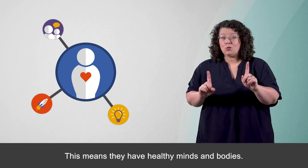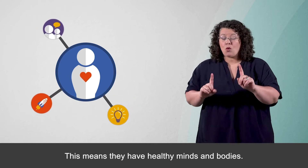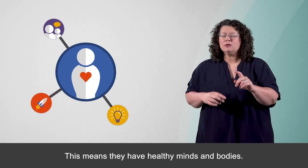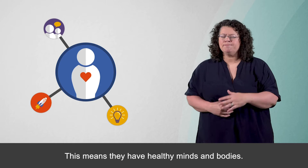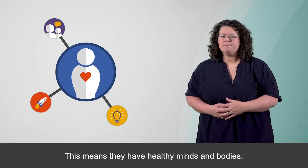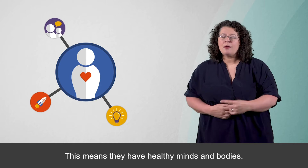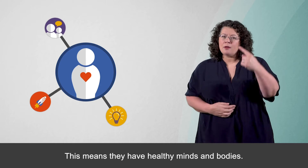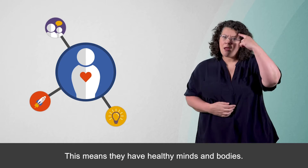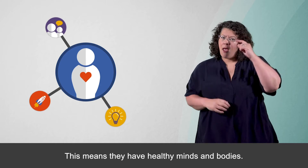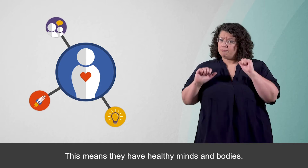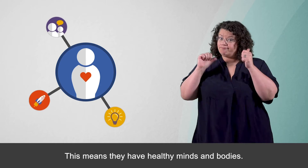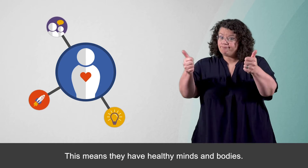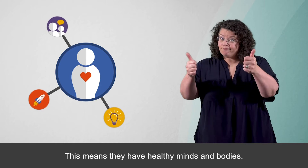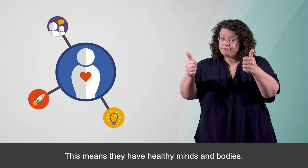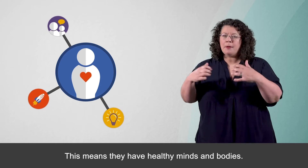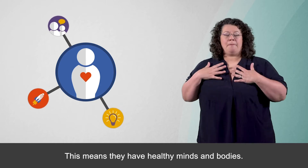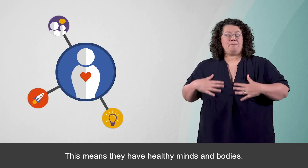This means they have healthy minds and bodies.